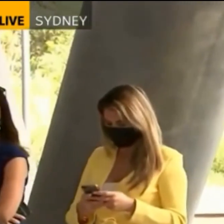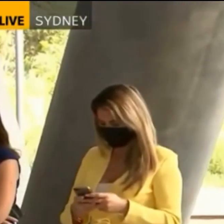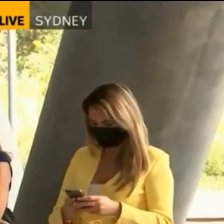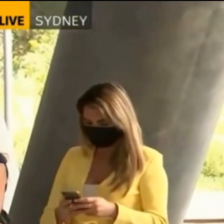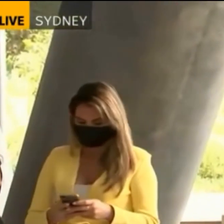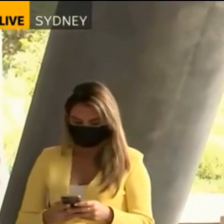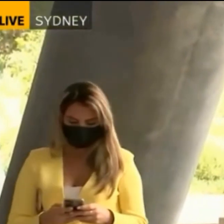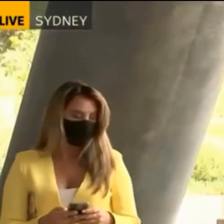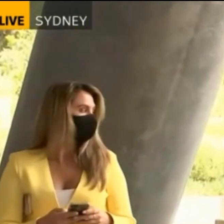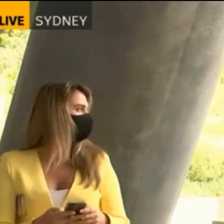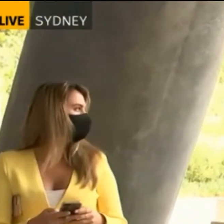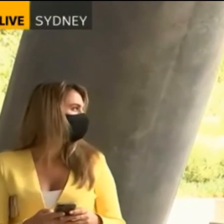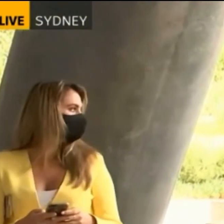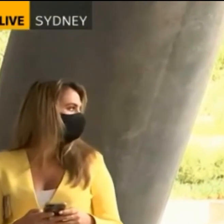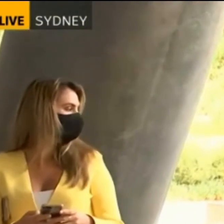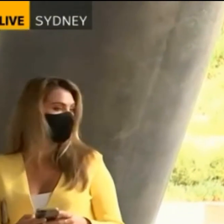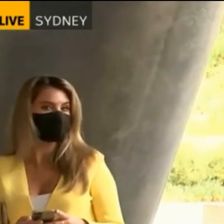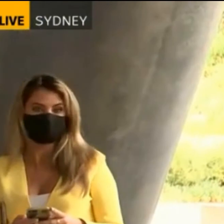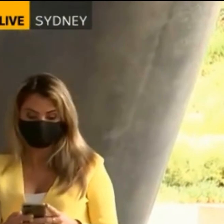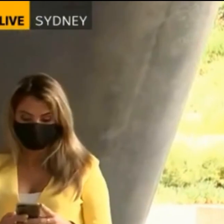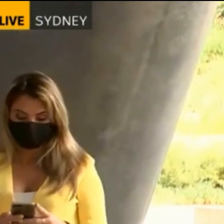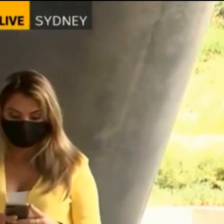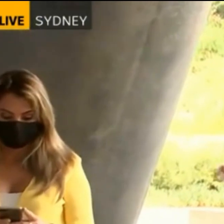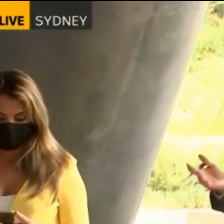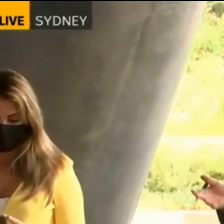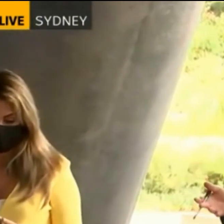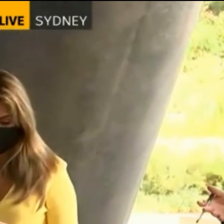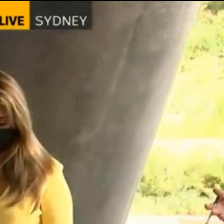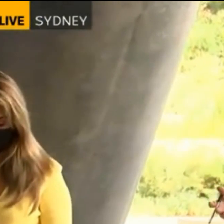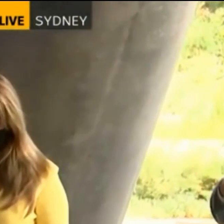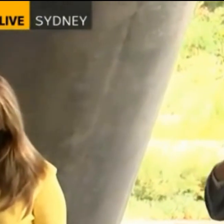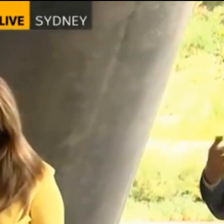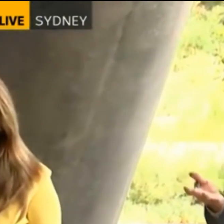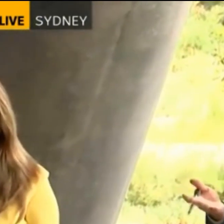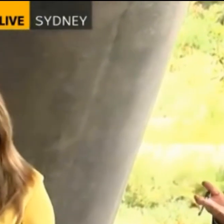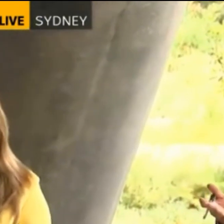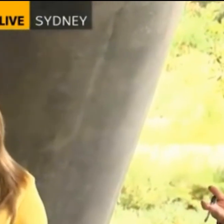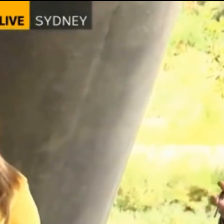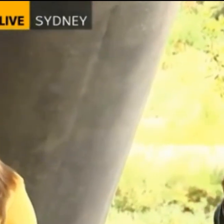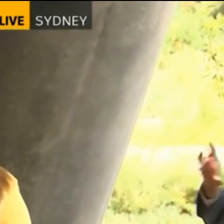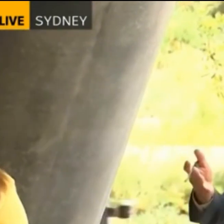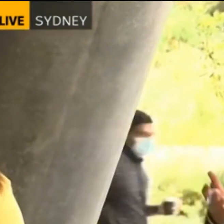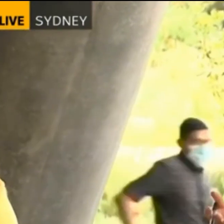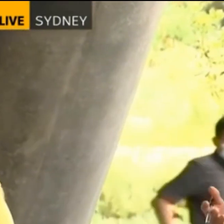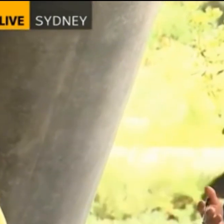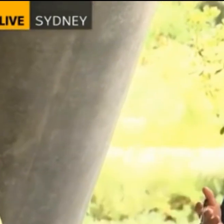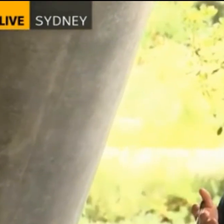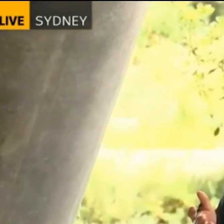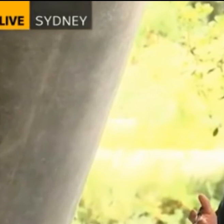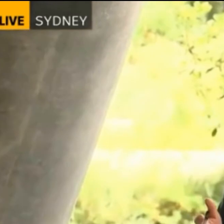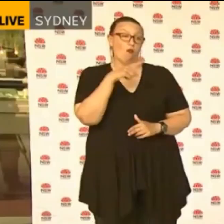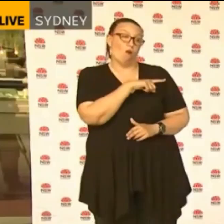vaccine, are you attracted to the idea of penalties for employees and or others who might lie about having the